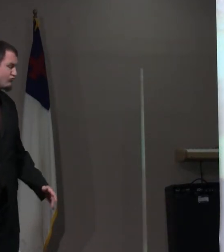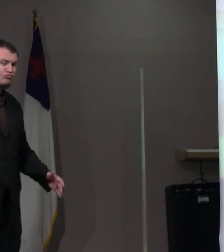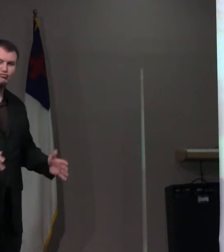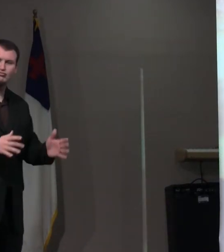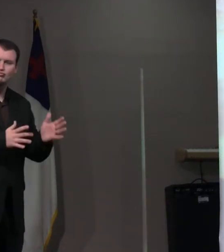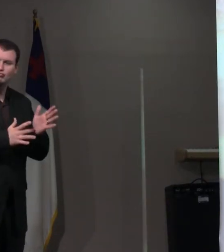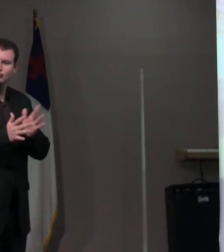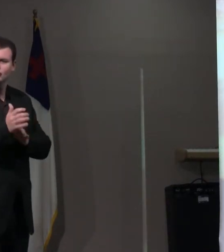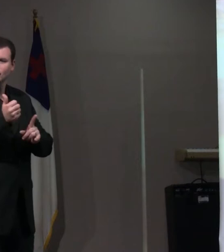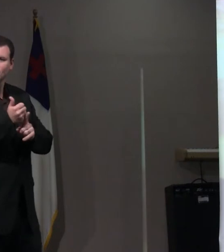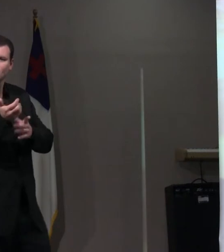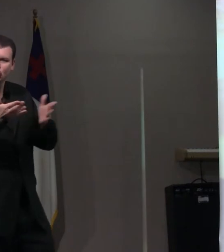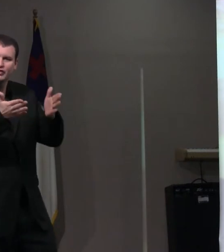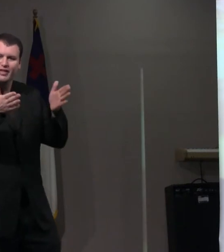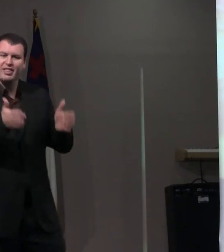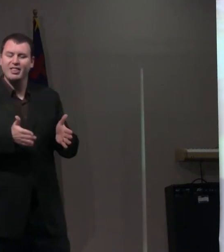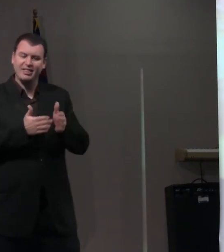And Jesus,